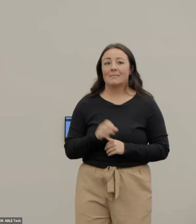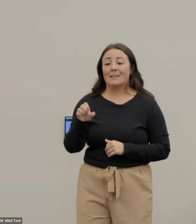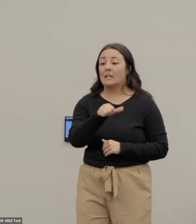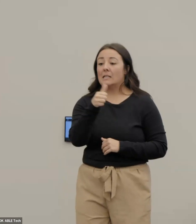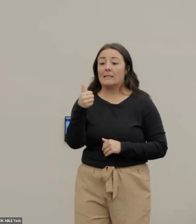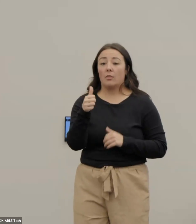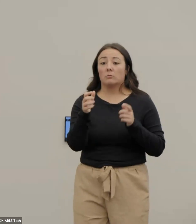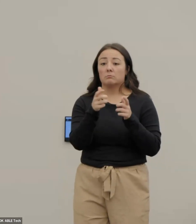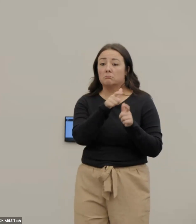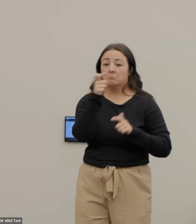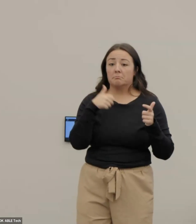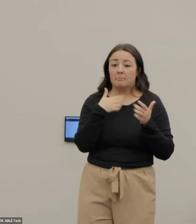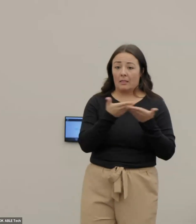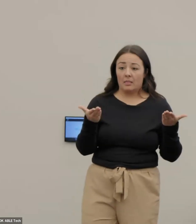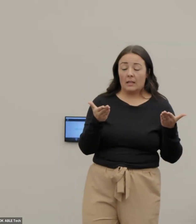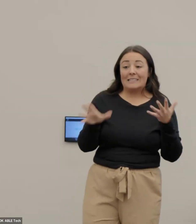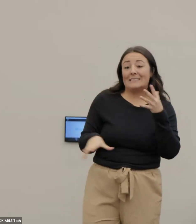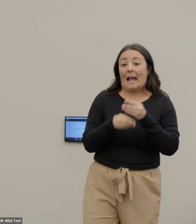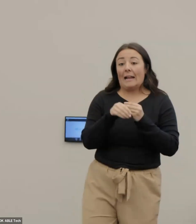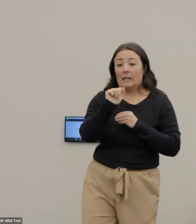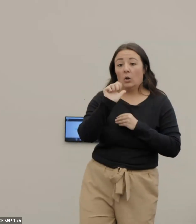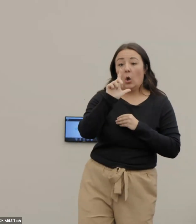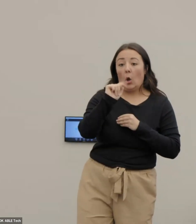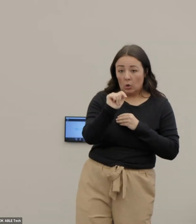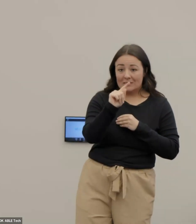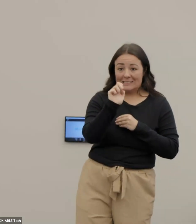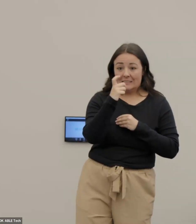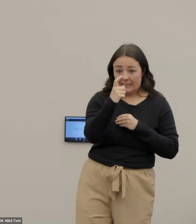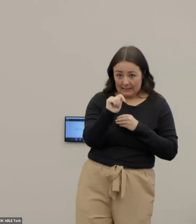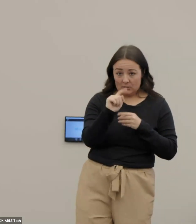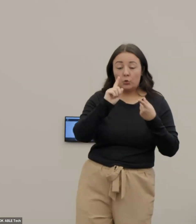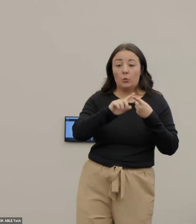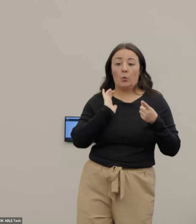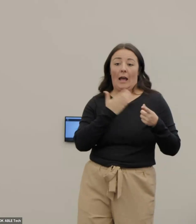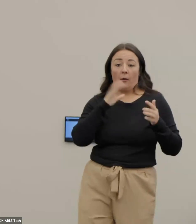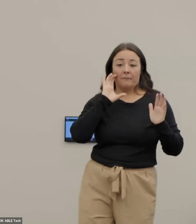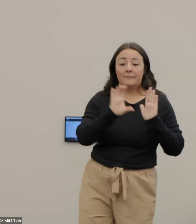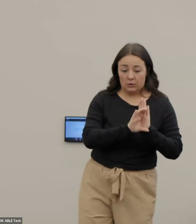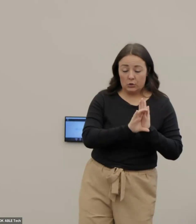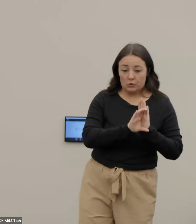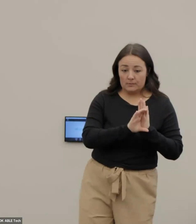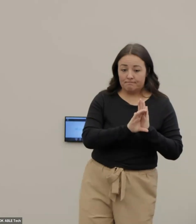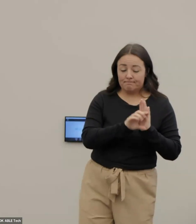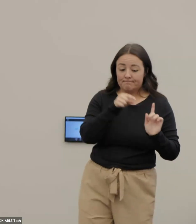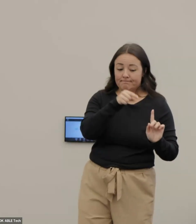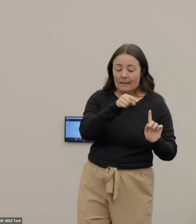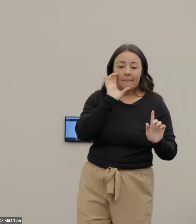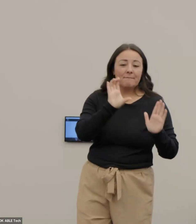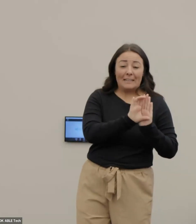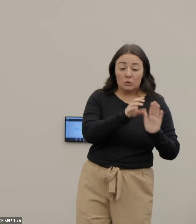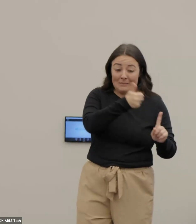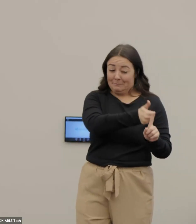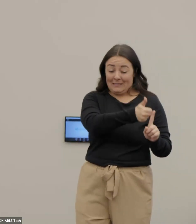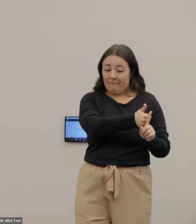big one is adding alt text to our figures, because figures fundamentally have no